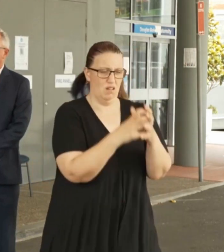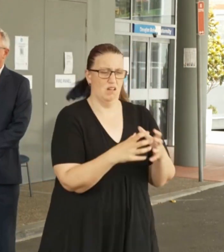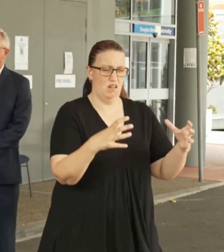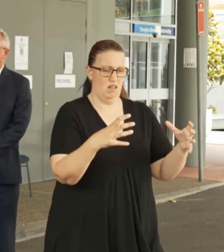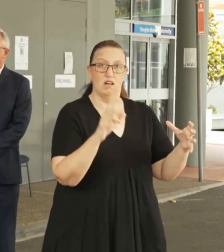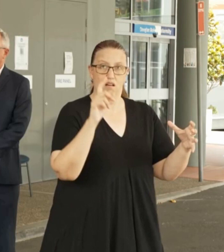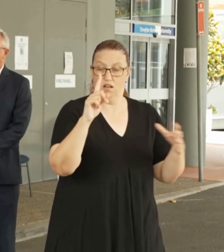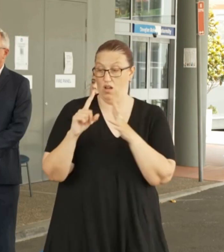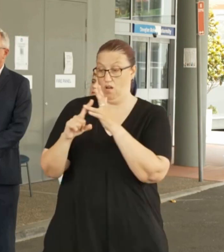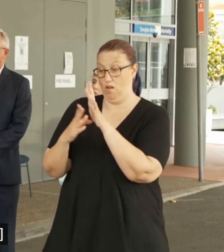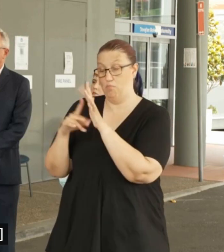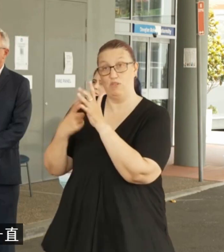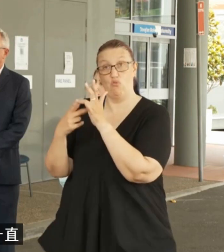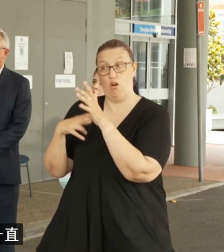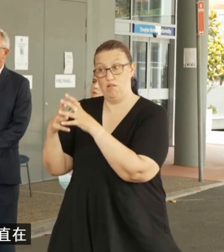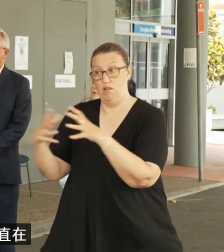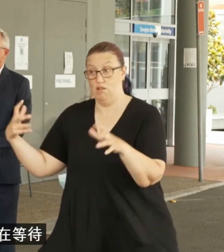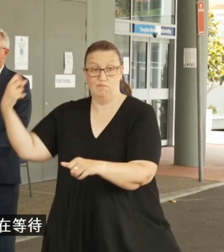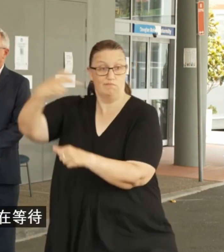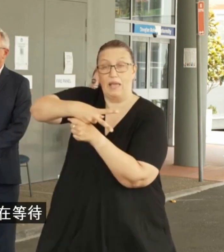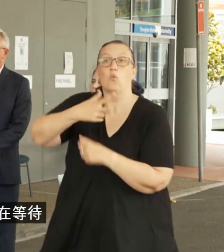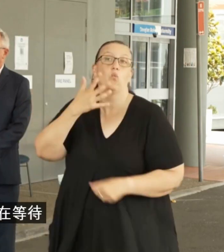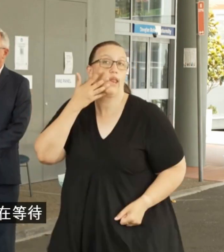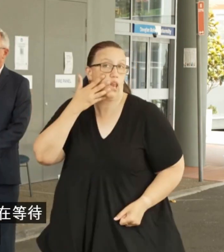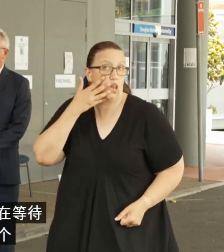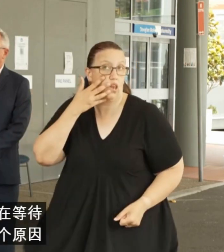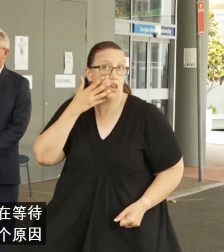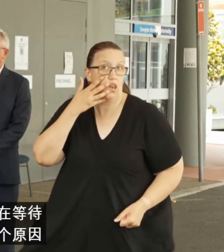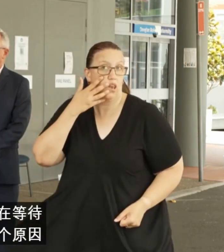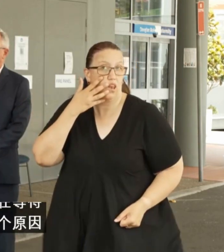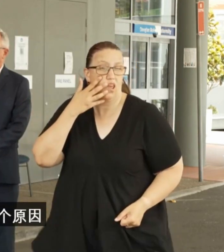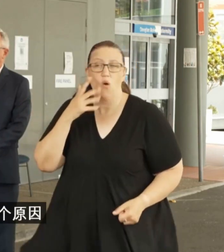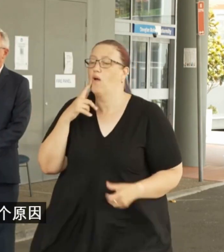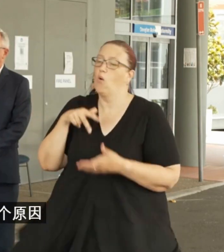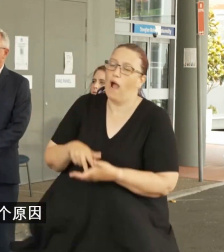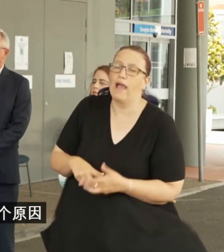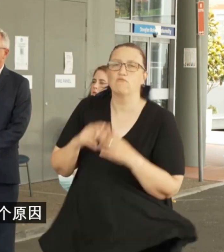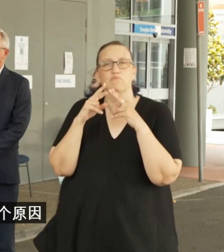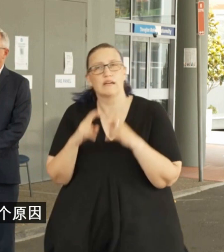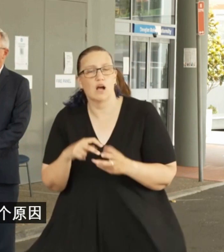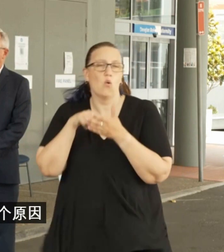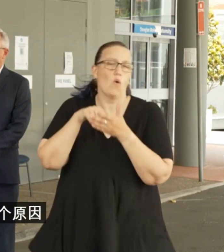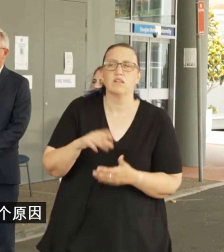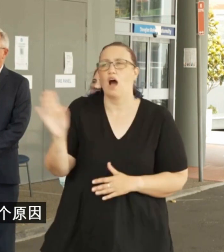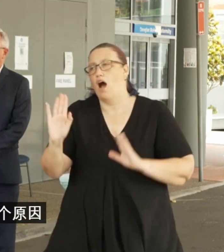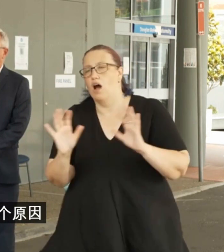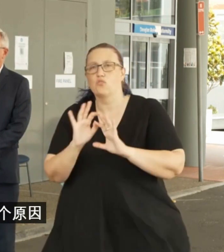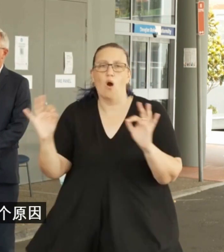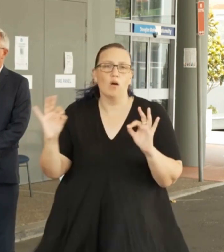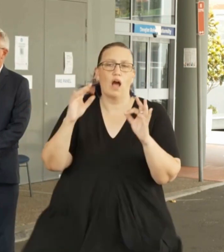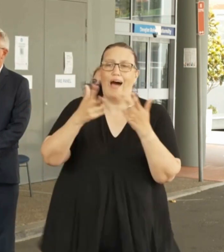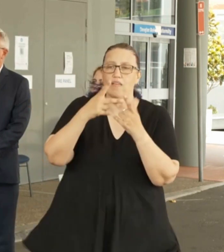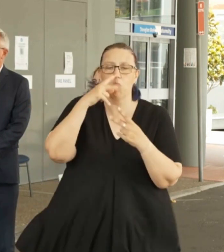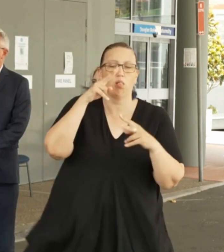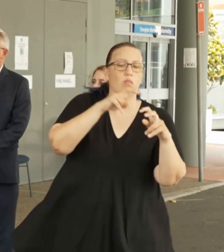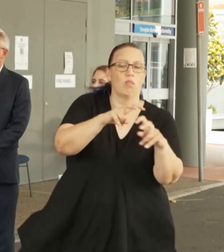on that, would be obviously we're always waiting on research. There's always a reason why it's not peer reviewed, etc. But how concerned are